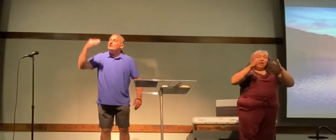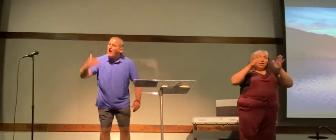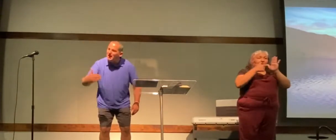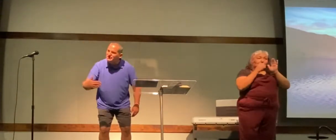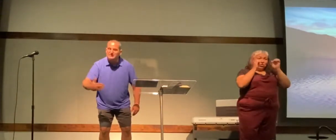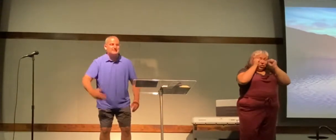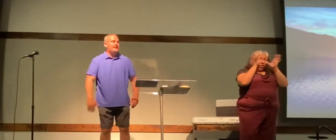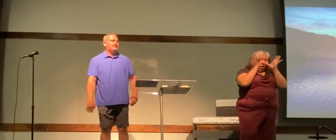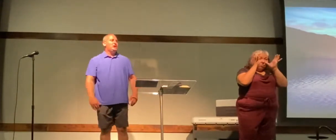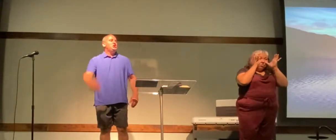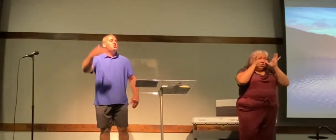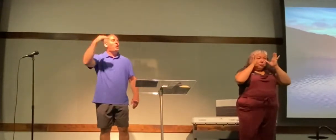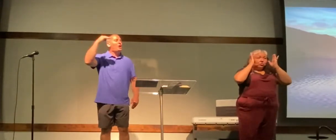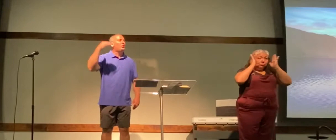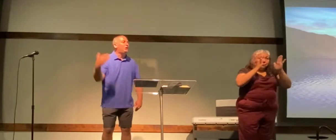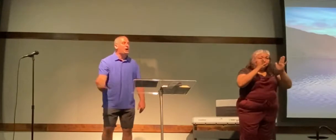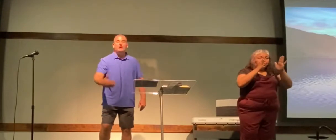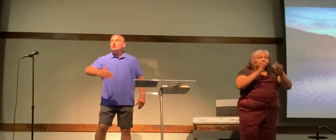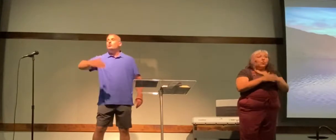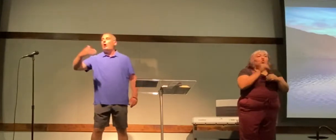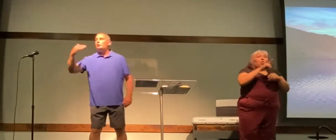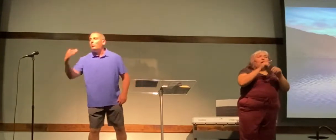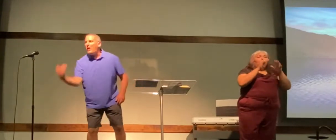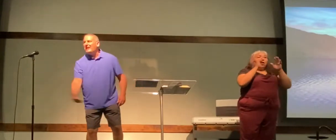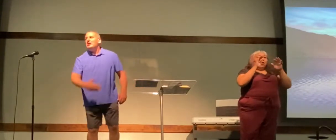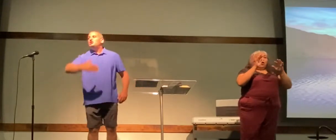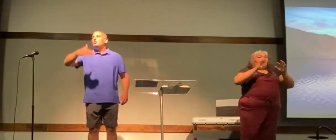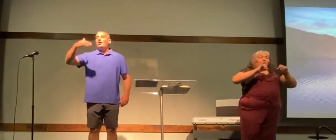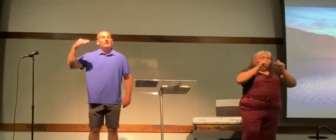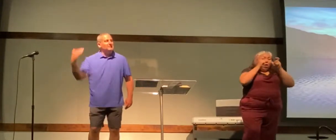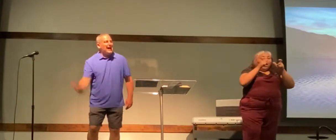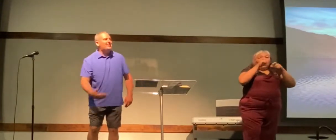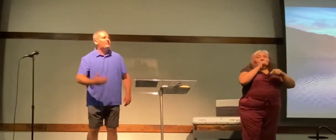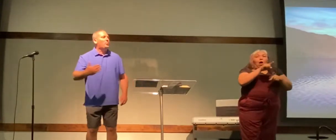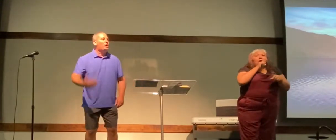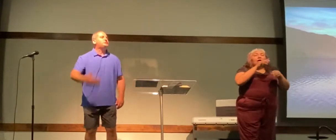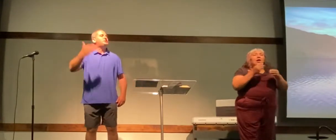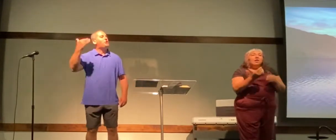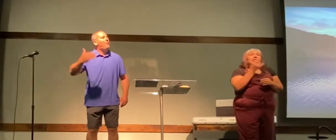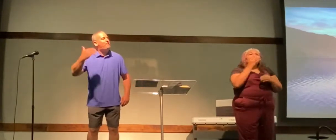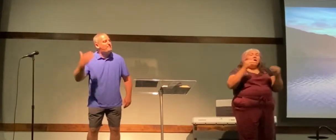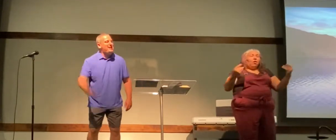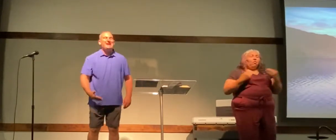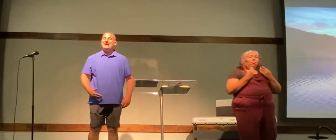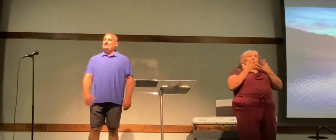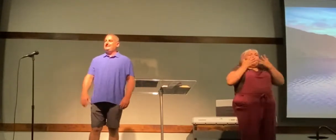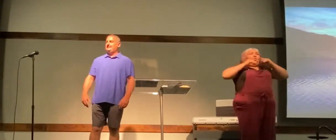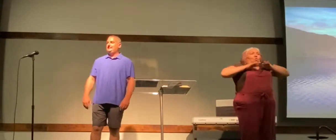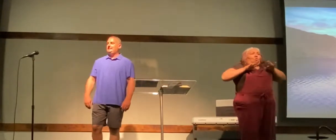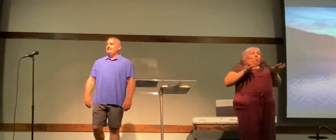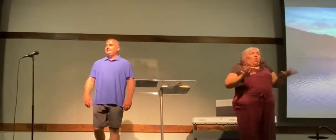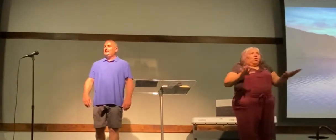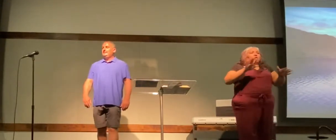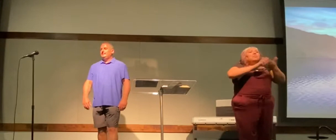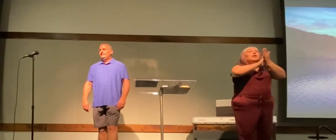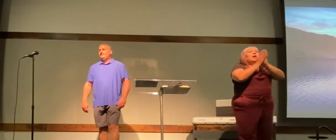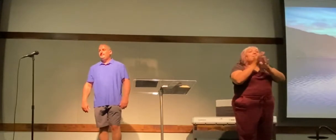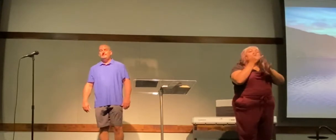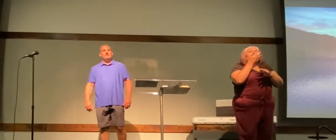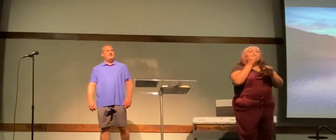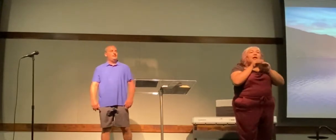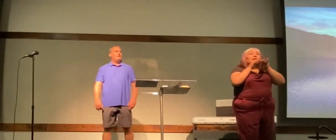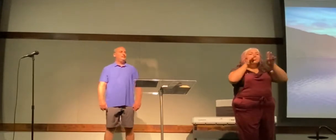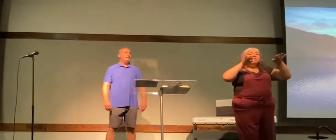of consciousness. You are alert. You are awake. You are the light of the world. So go be it.